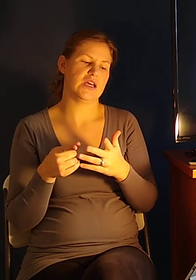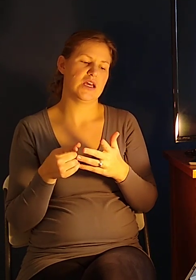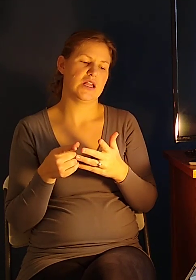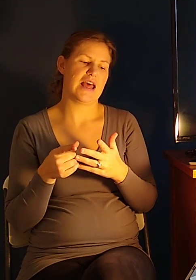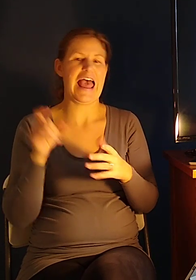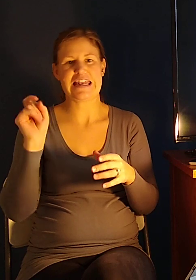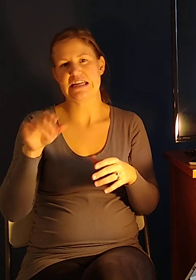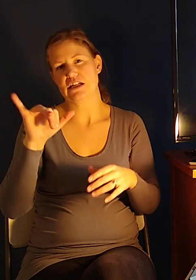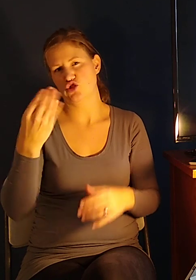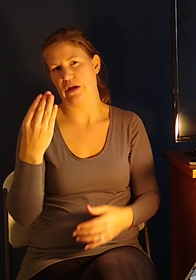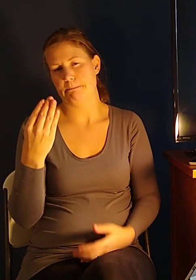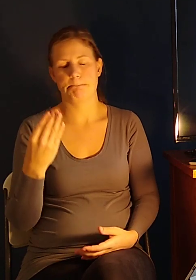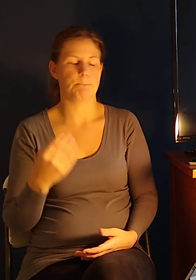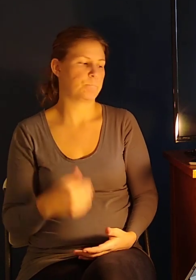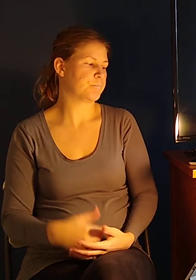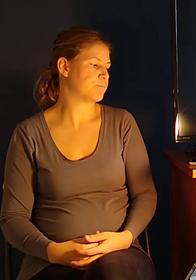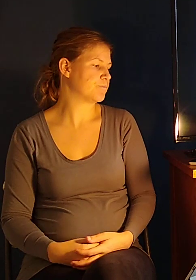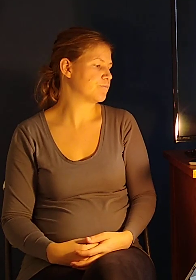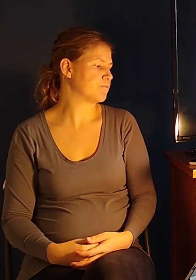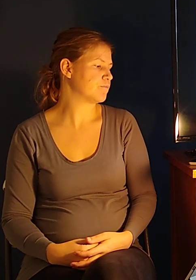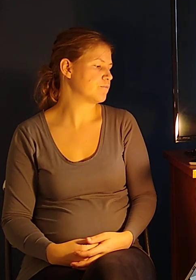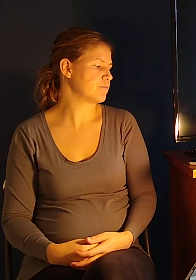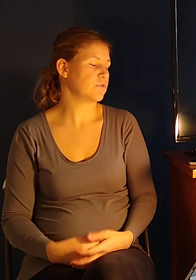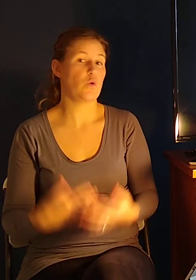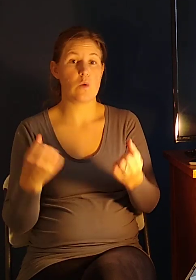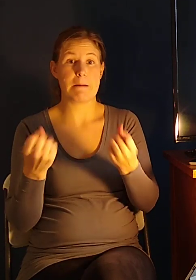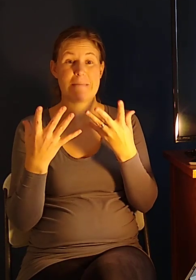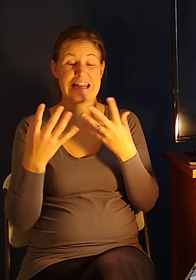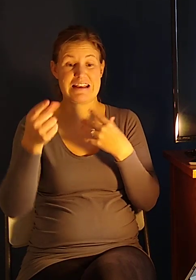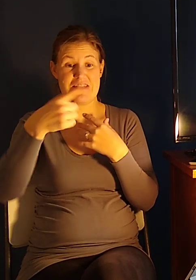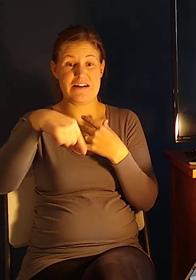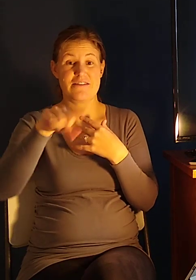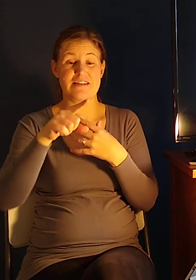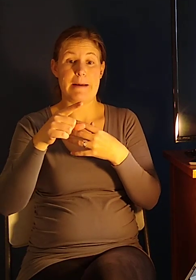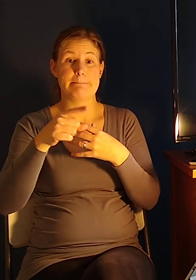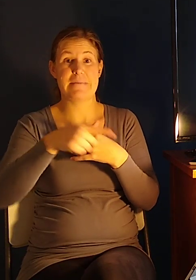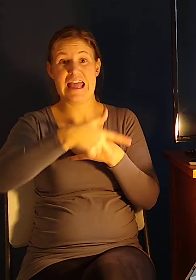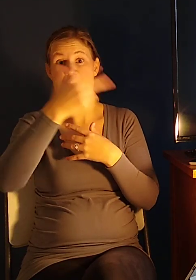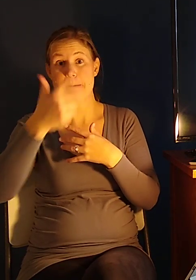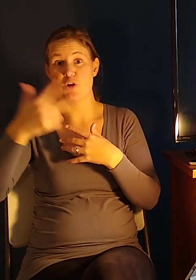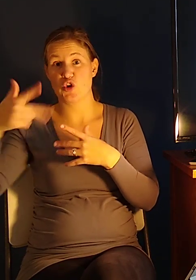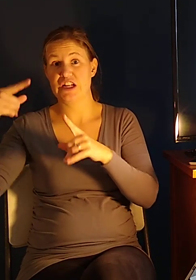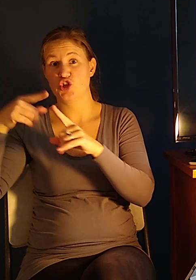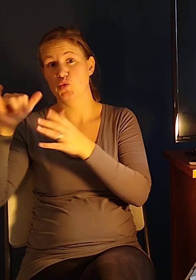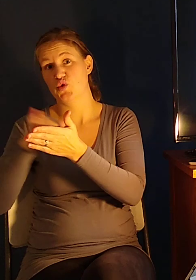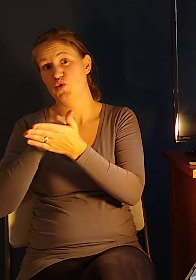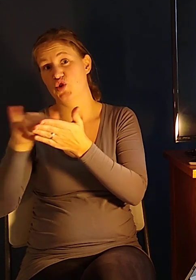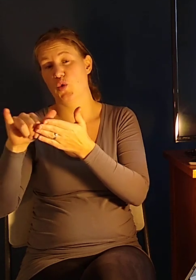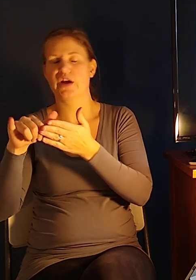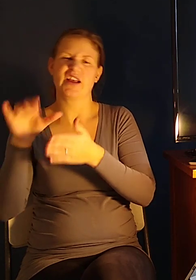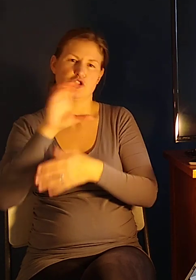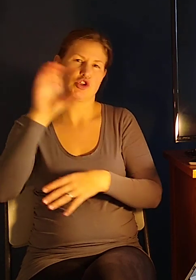needed jobs. And so many of them immigrated to New York City and Chicago.